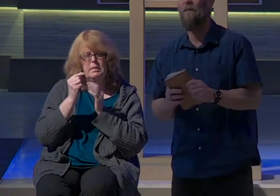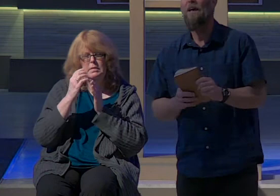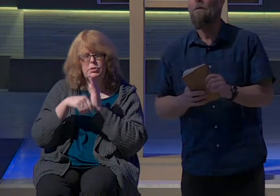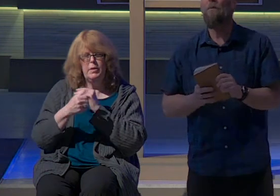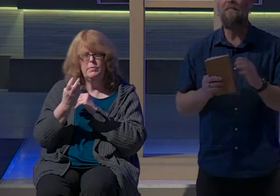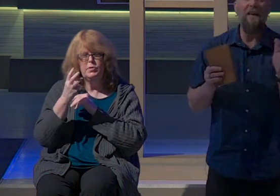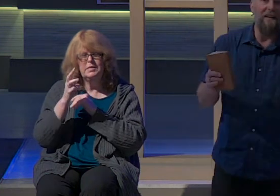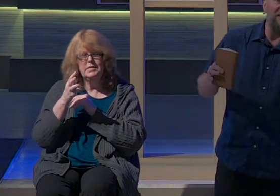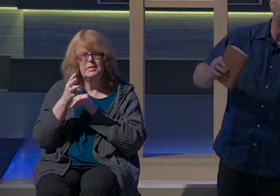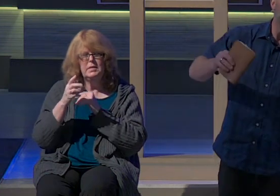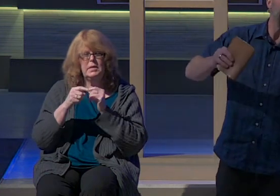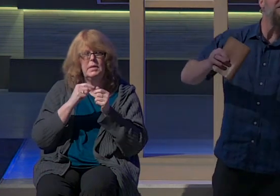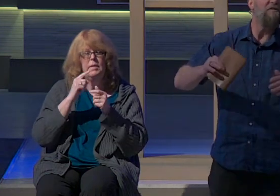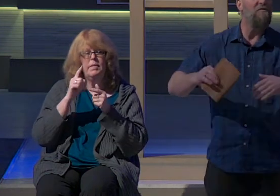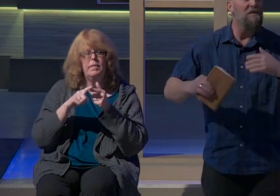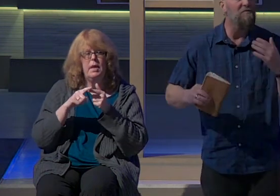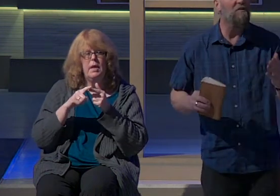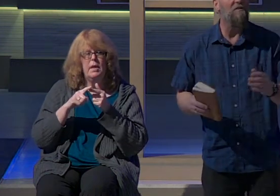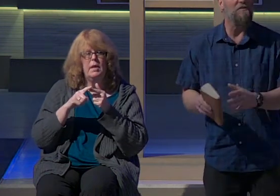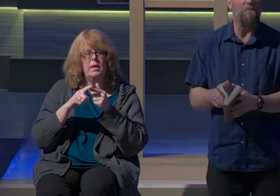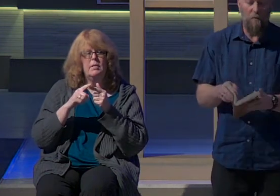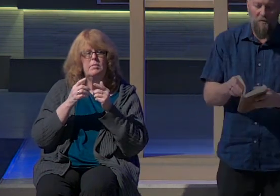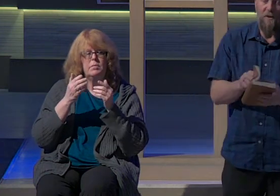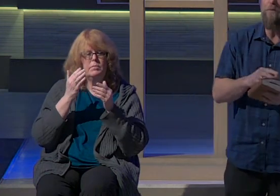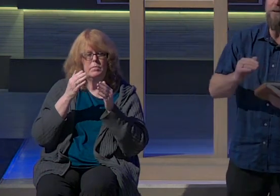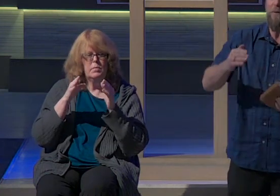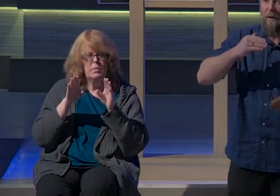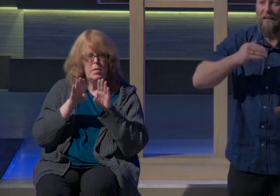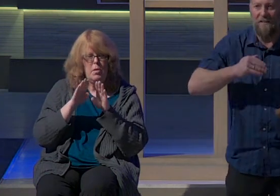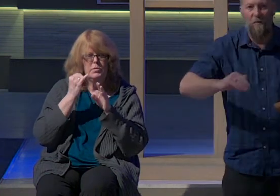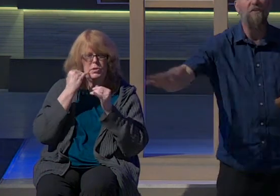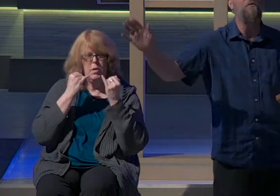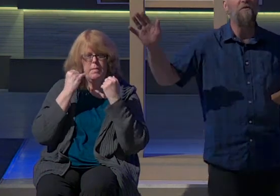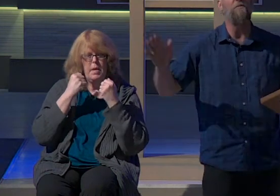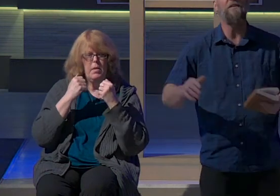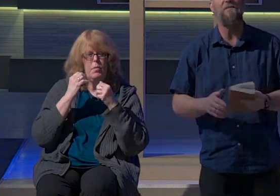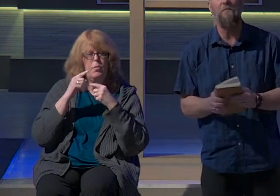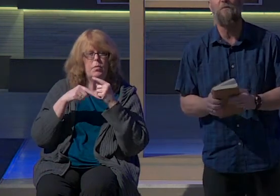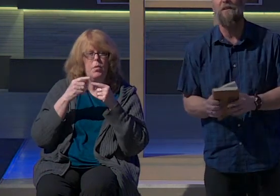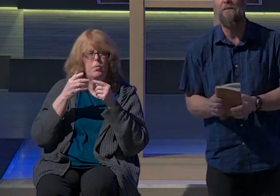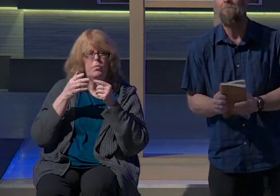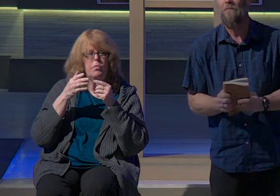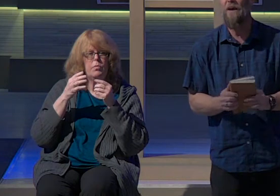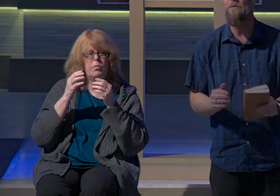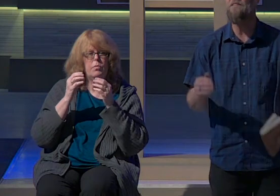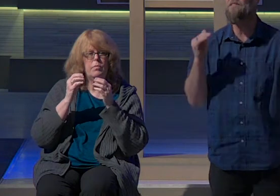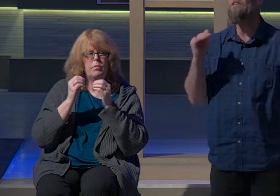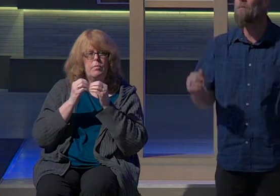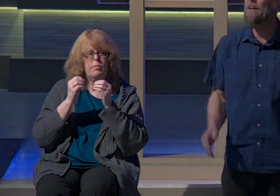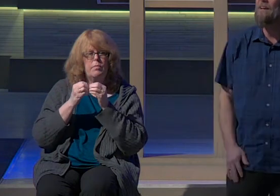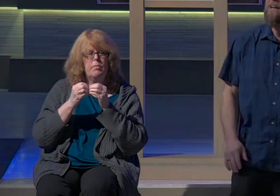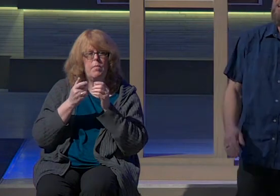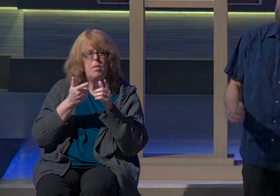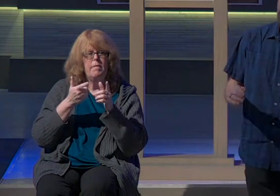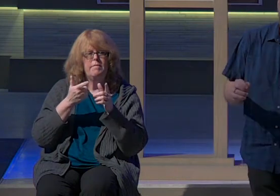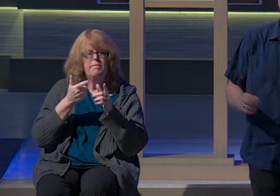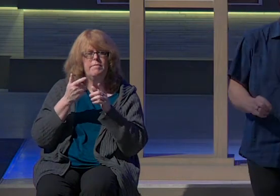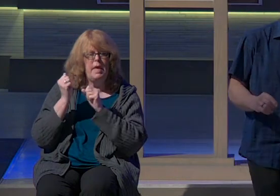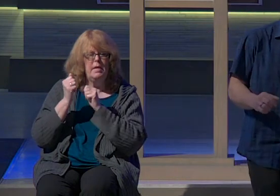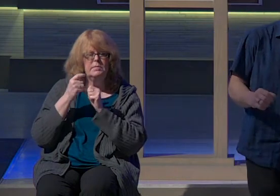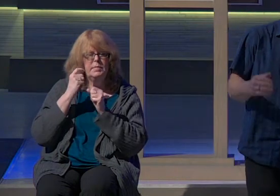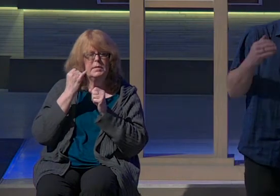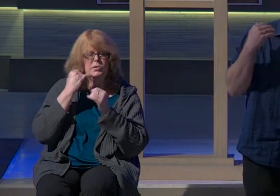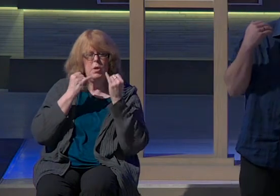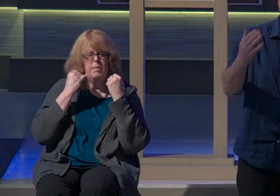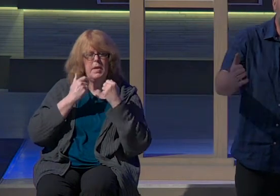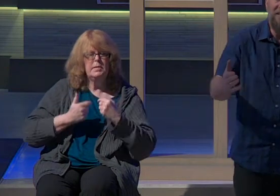16. But then, as our series sort of draws to a close, we're going to pick up the pace as we go through the rest of the book. Because Jeremiah, in his